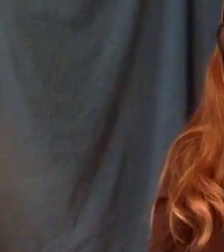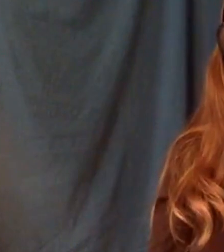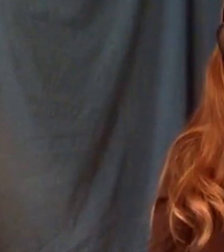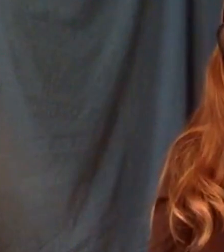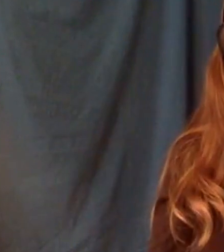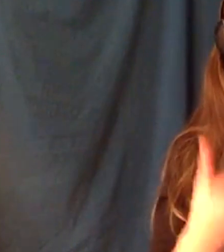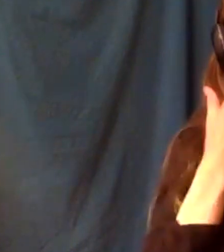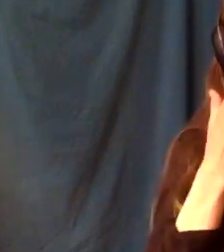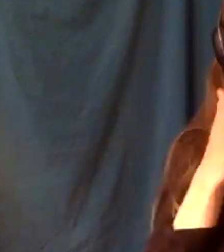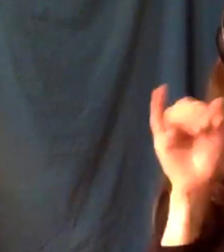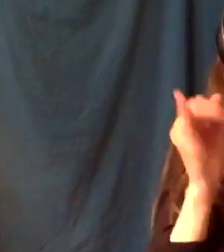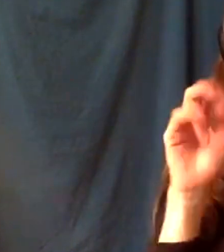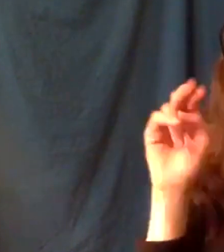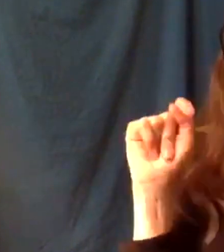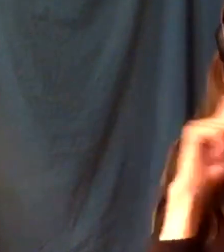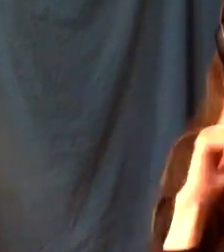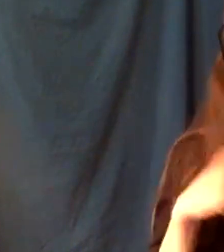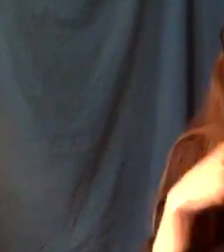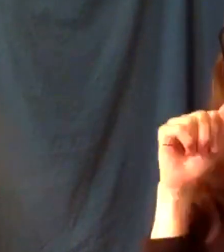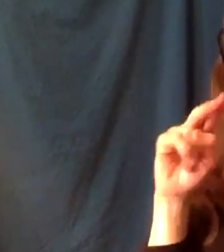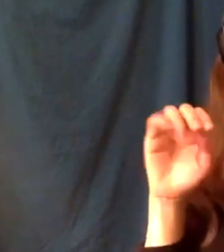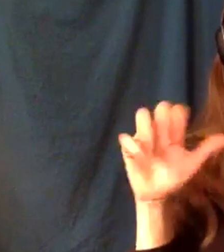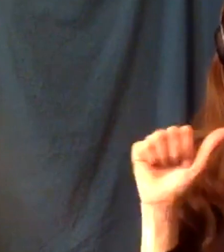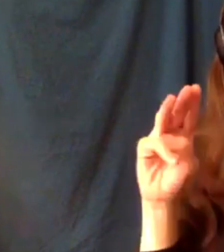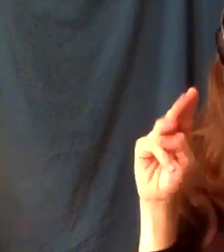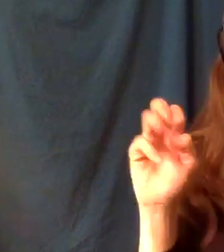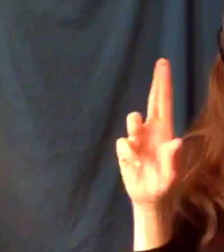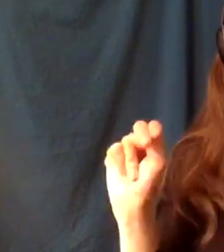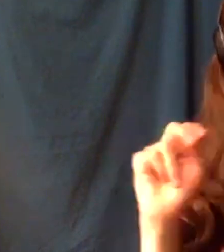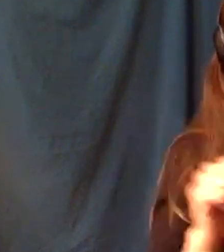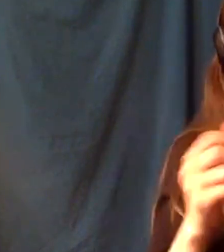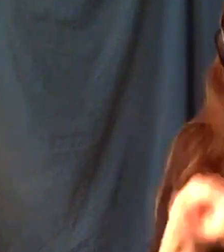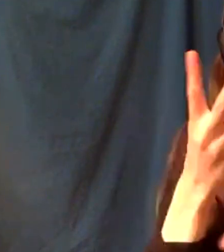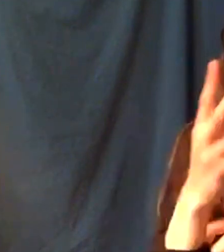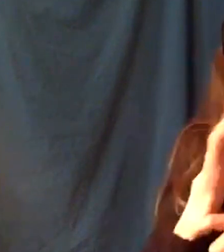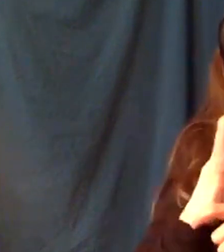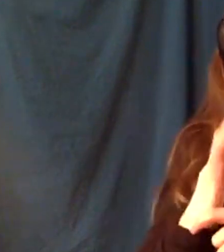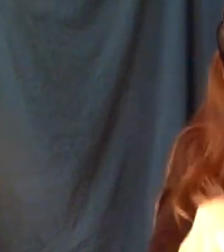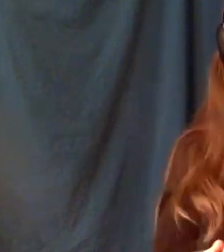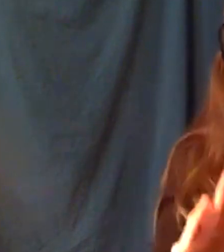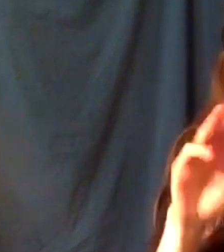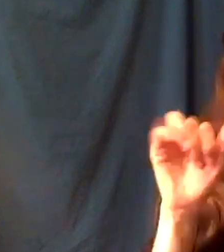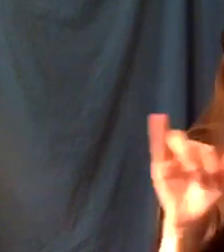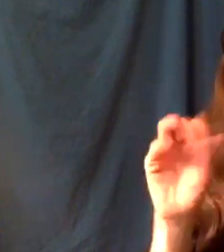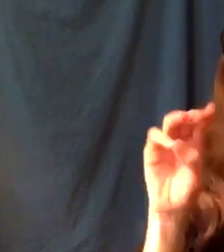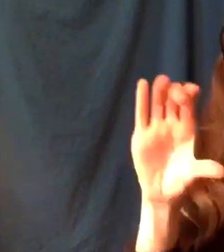Thank you, Janet. First, we're going to hear from Anika Merton with the Two Rivers YMCA. Go ahead, Anika.